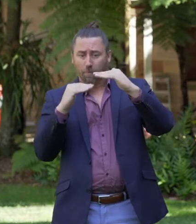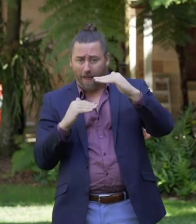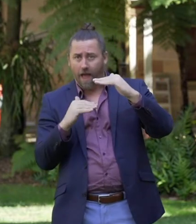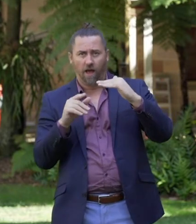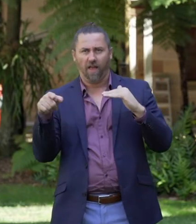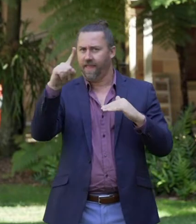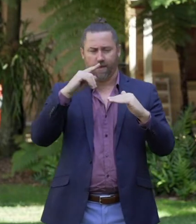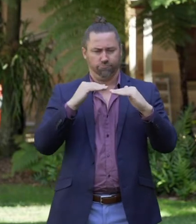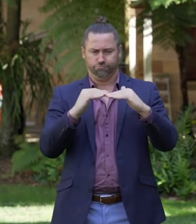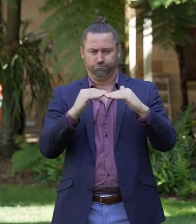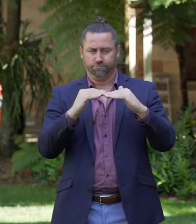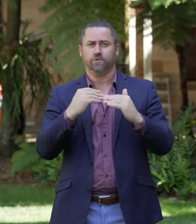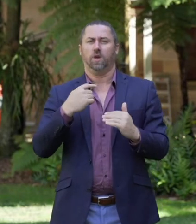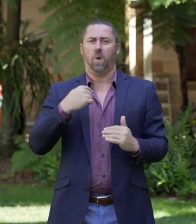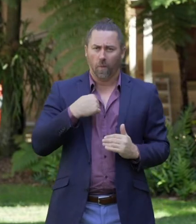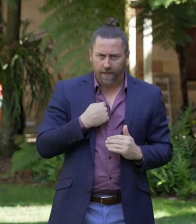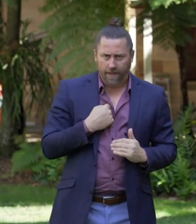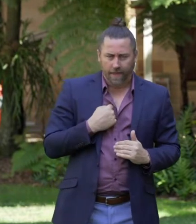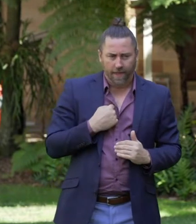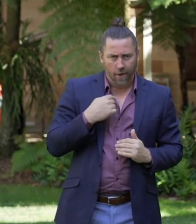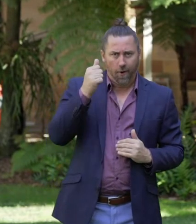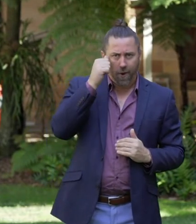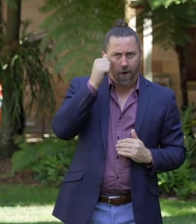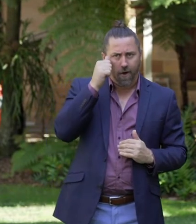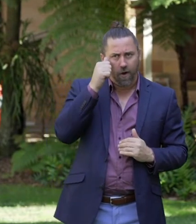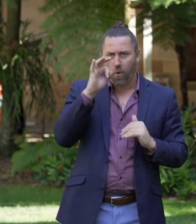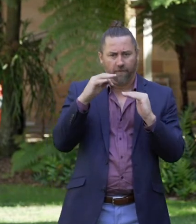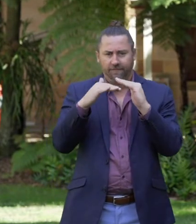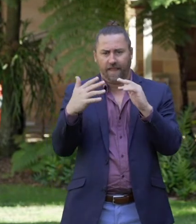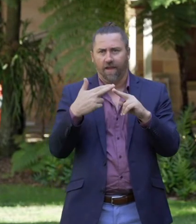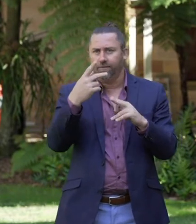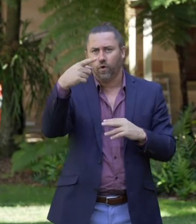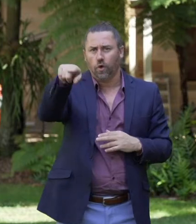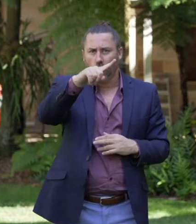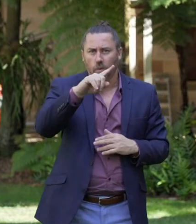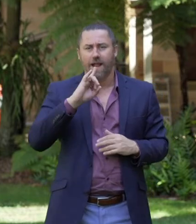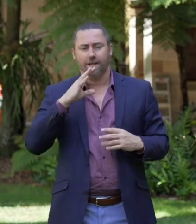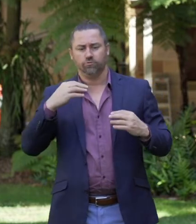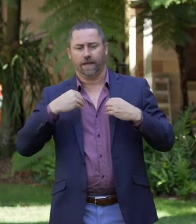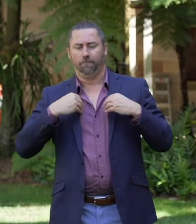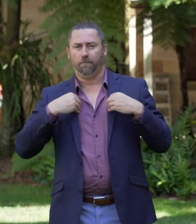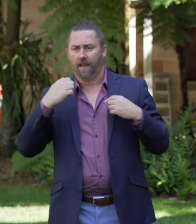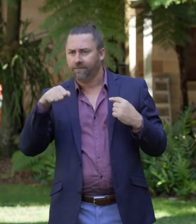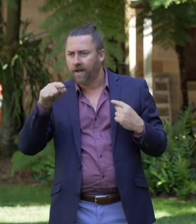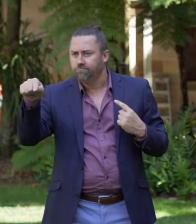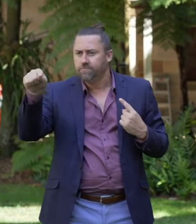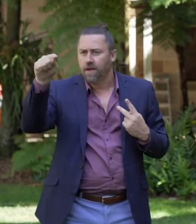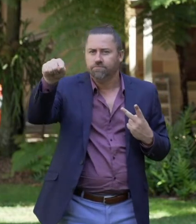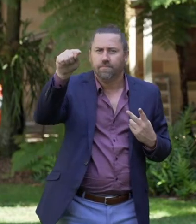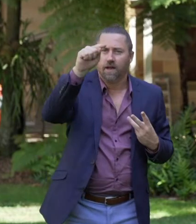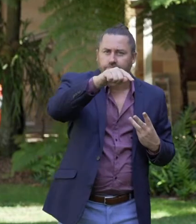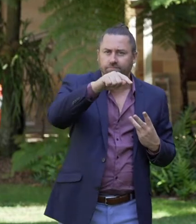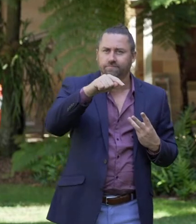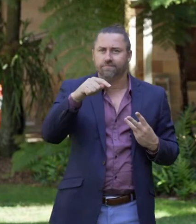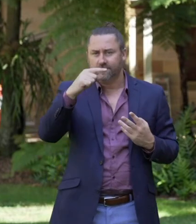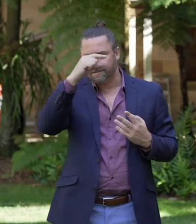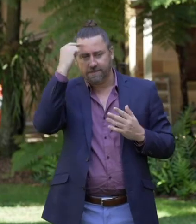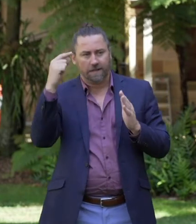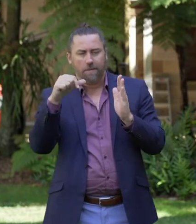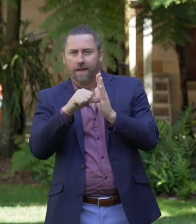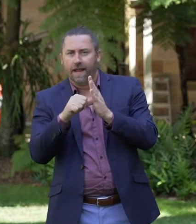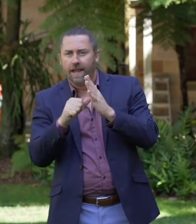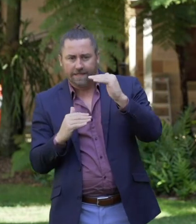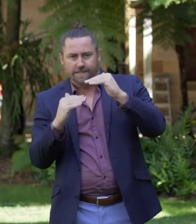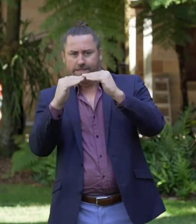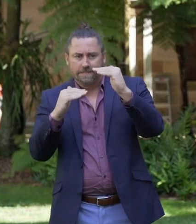our government recognises the pressure on Queensland households, and we also recognise that over the course of the pandemic, more